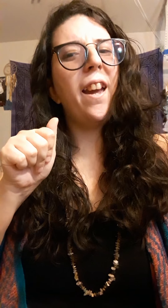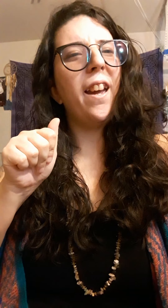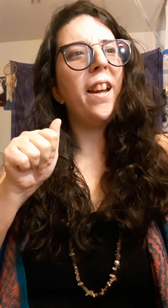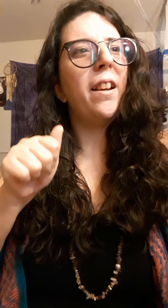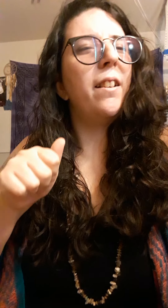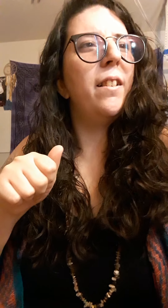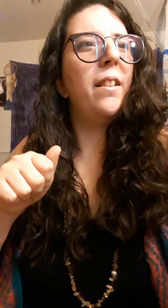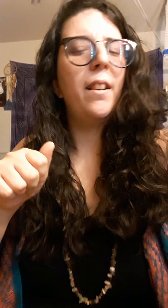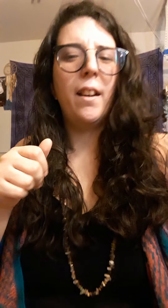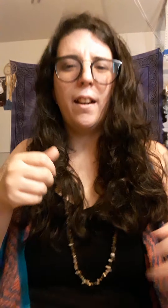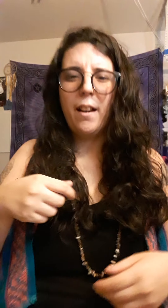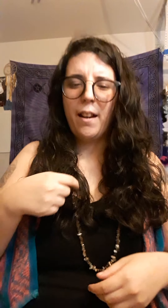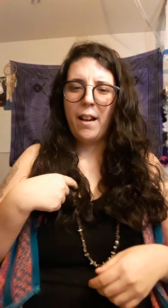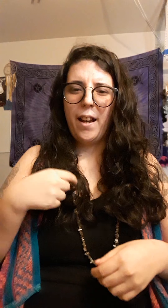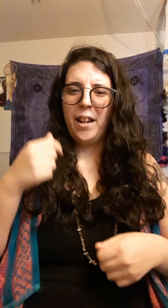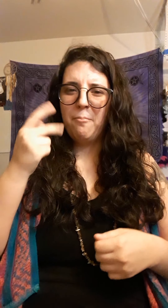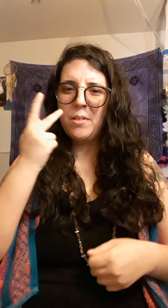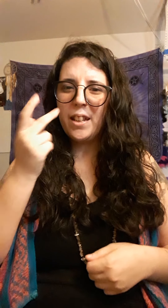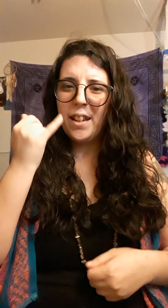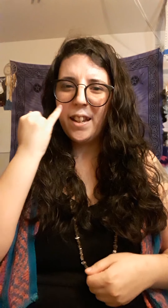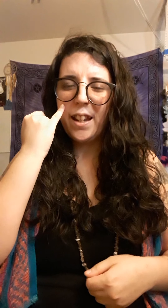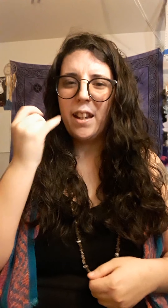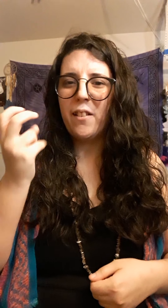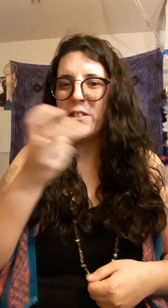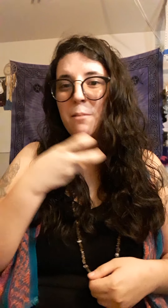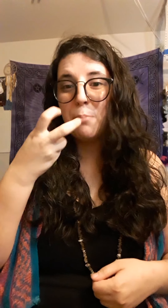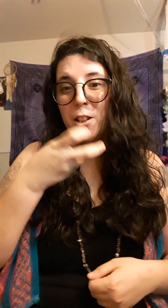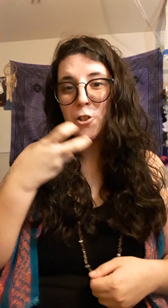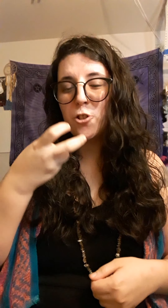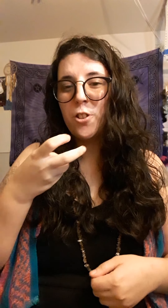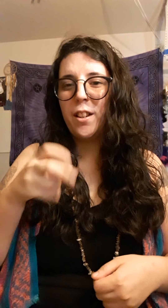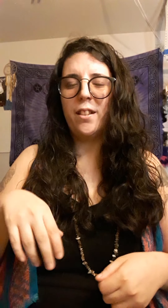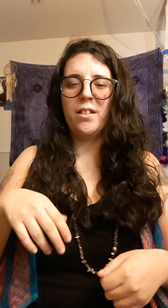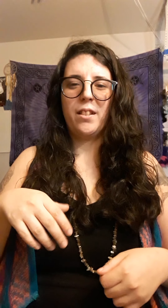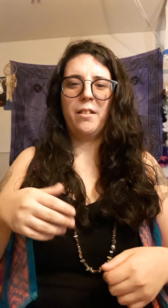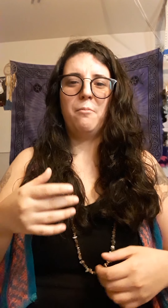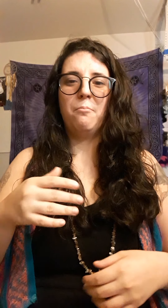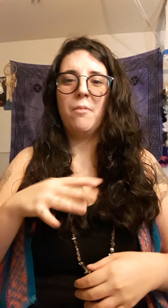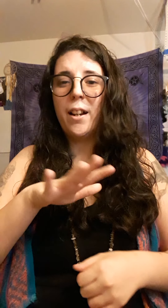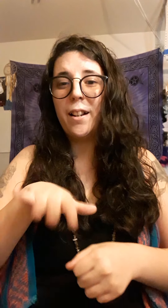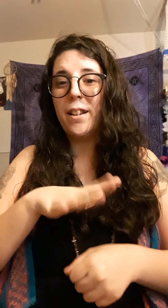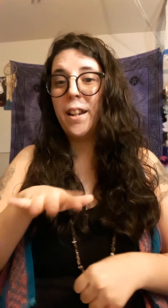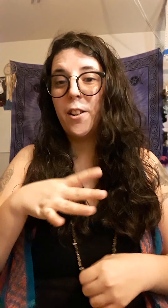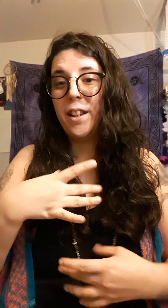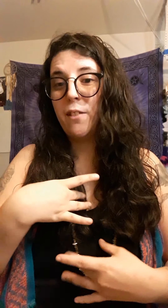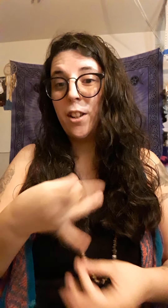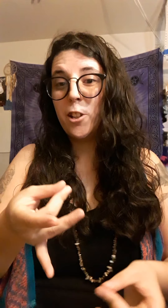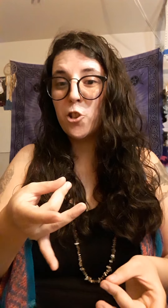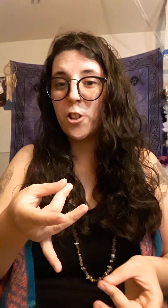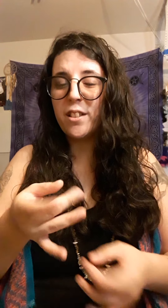I'm seeing if speech is an area of interest.